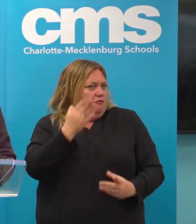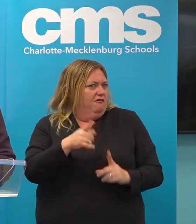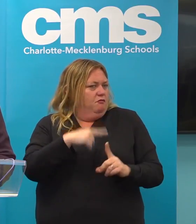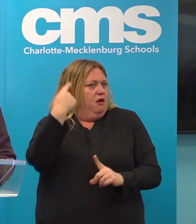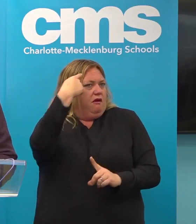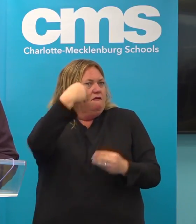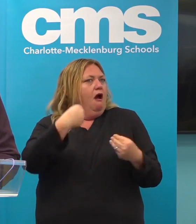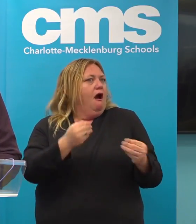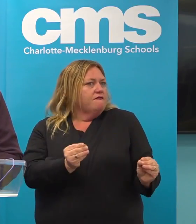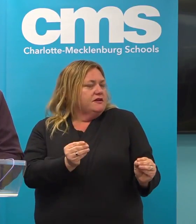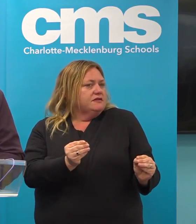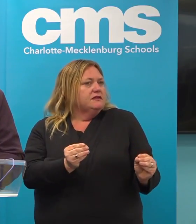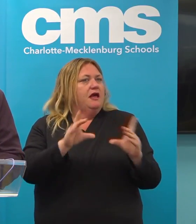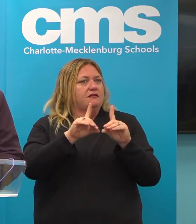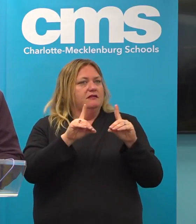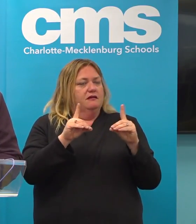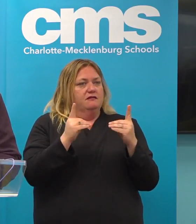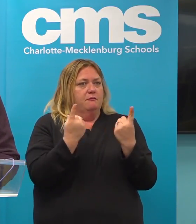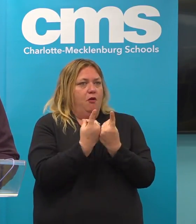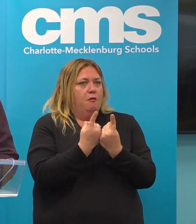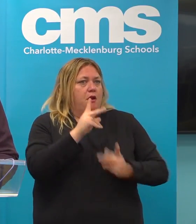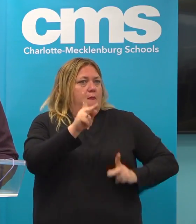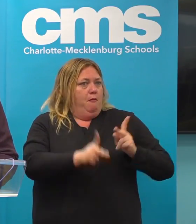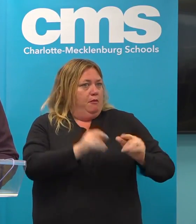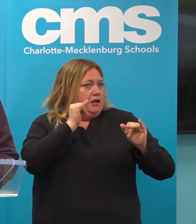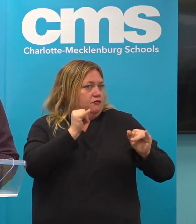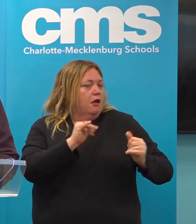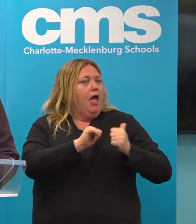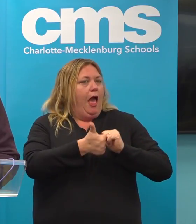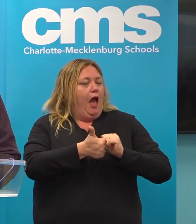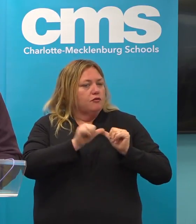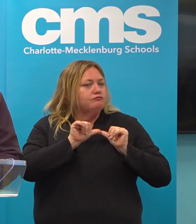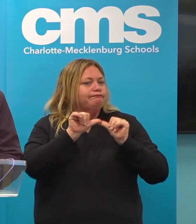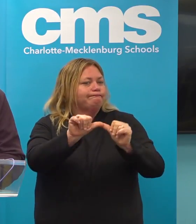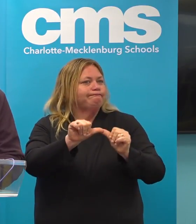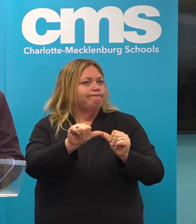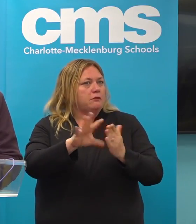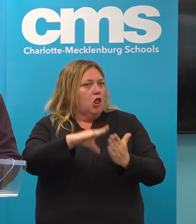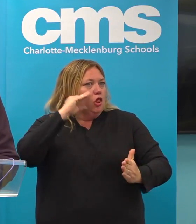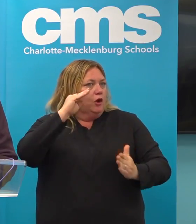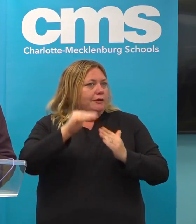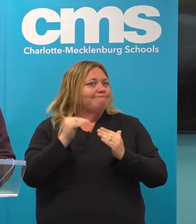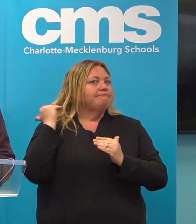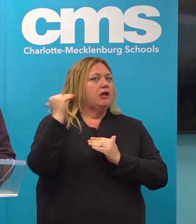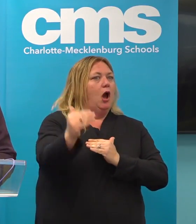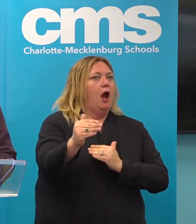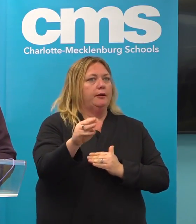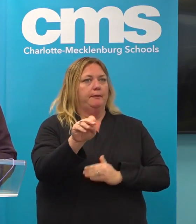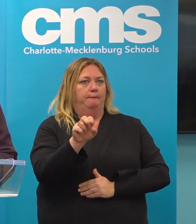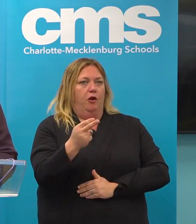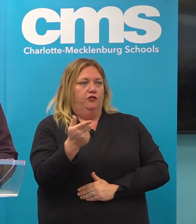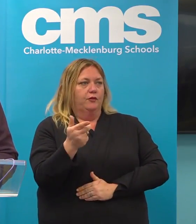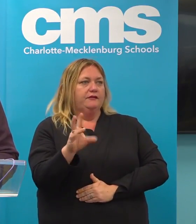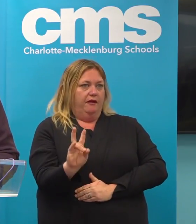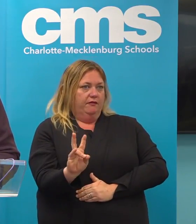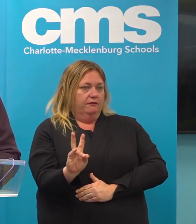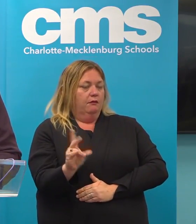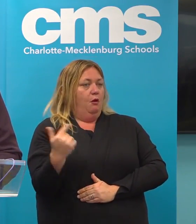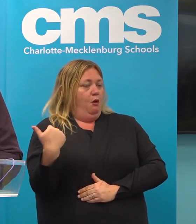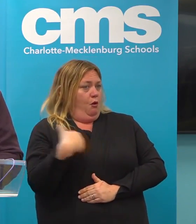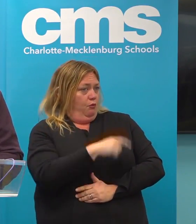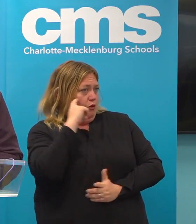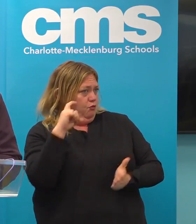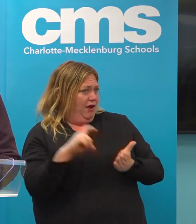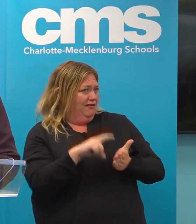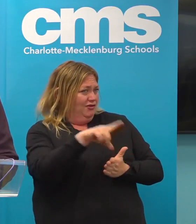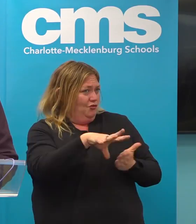well as the Department of Public Instruction on how learning will continue beyond March 27th. We recognize as you are